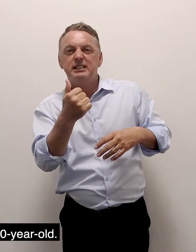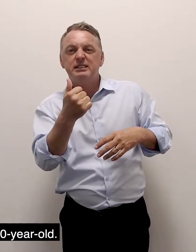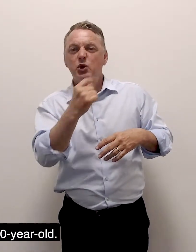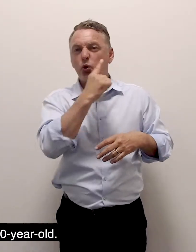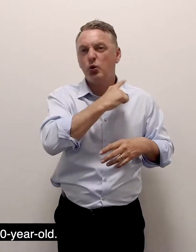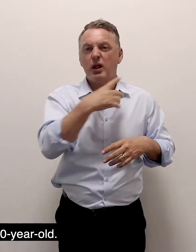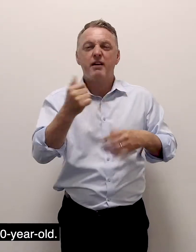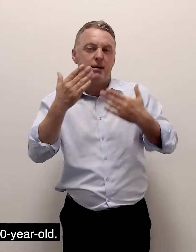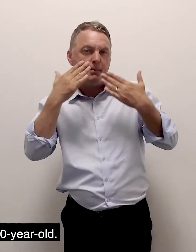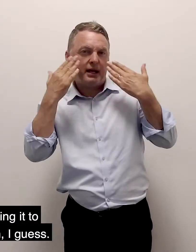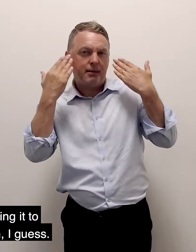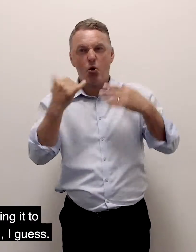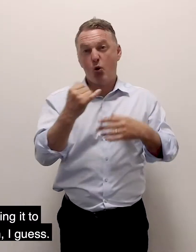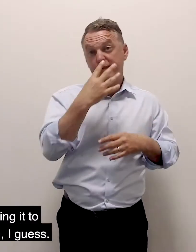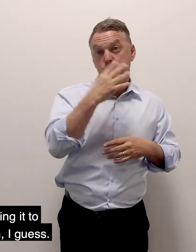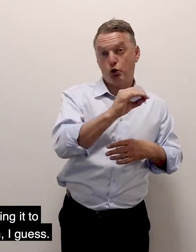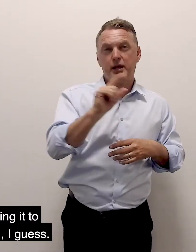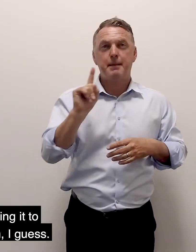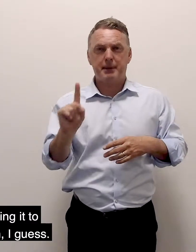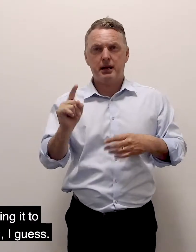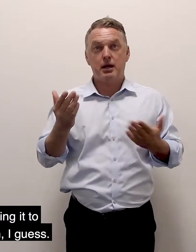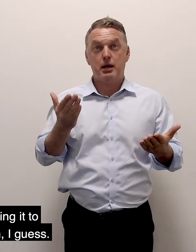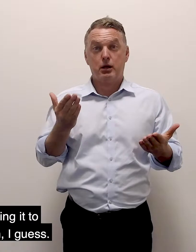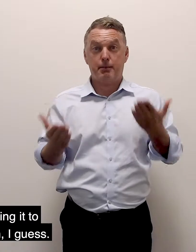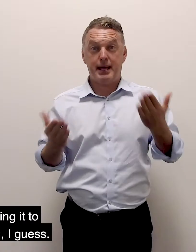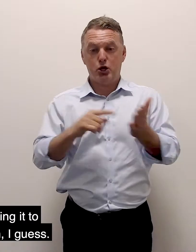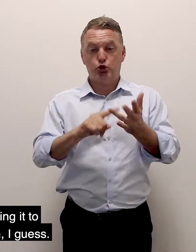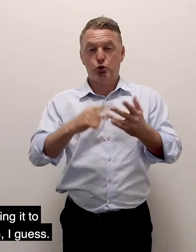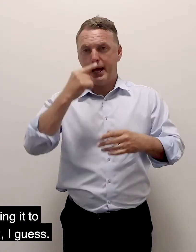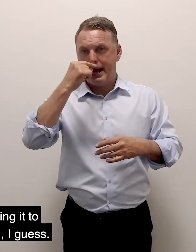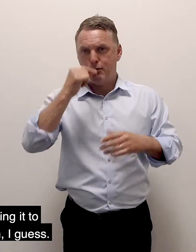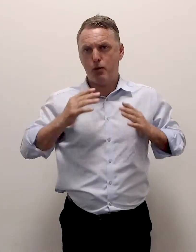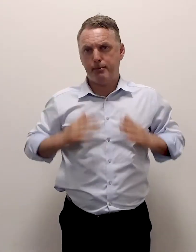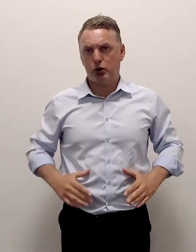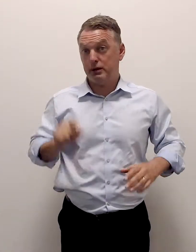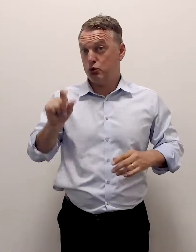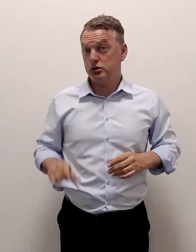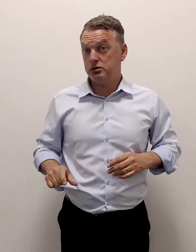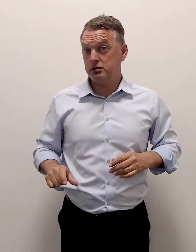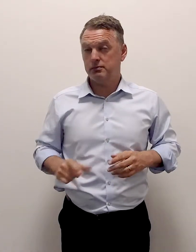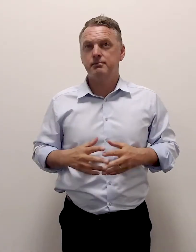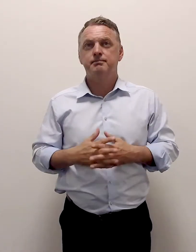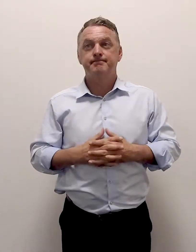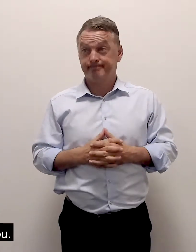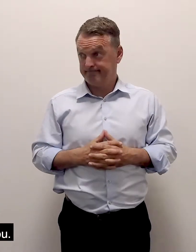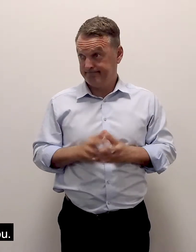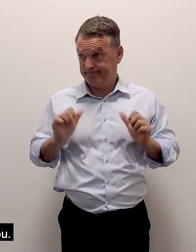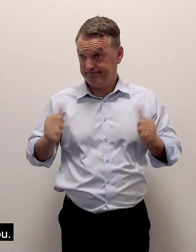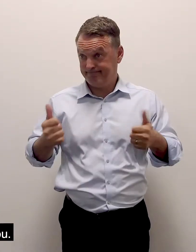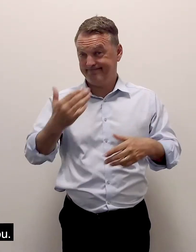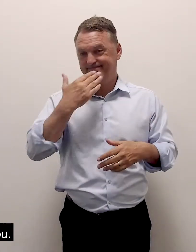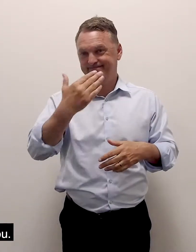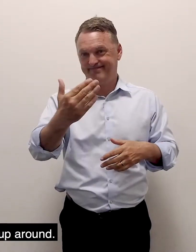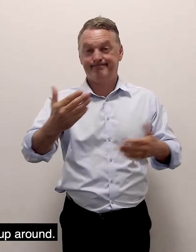or a 40-year-old. The issue is comparing it to an able-bodied person, I guess. Yeah. Good,